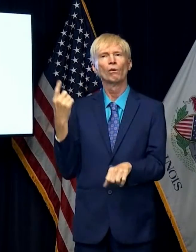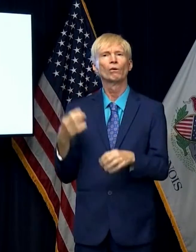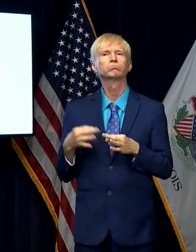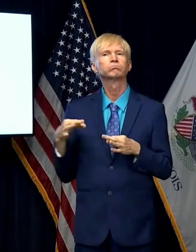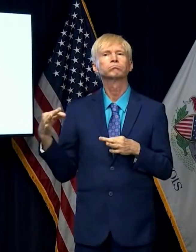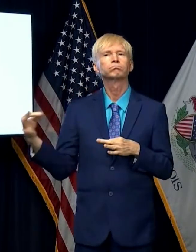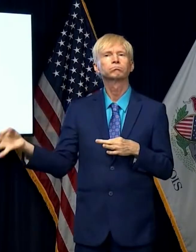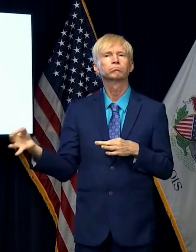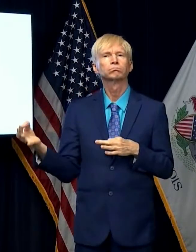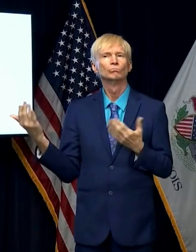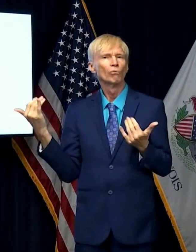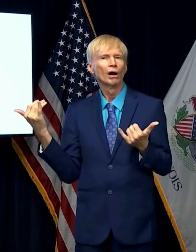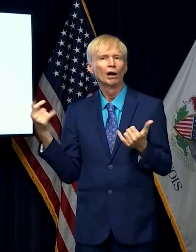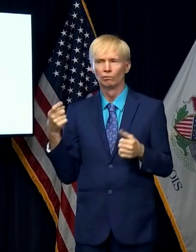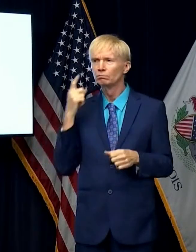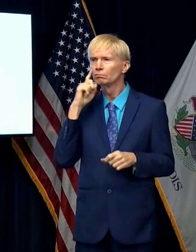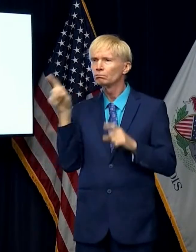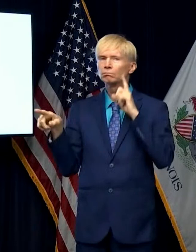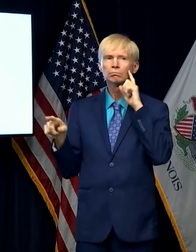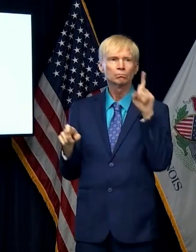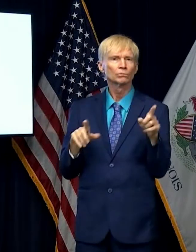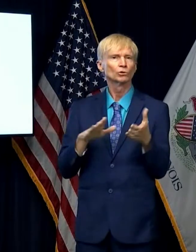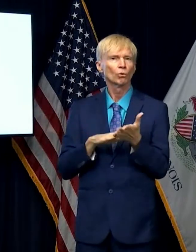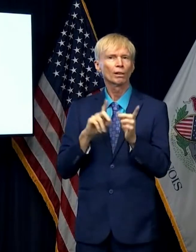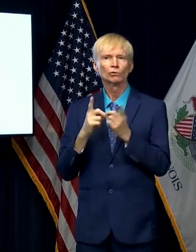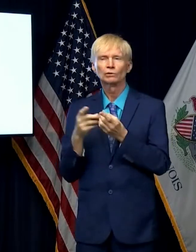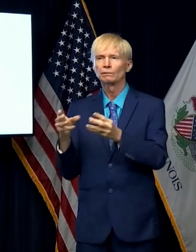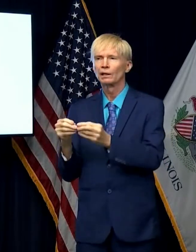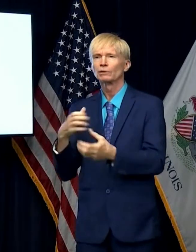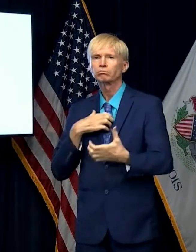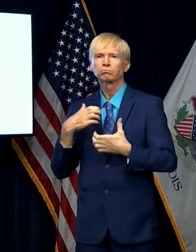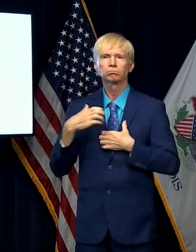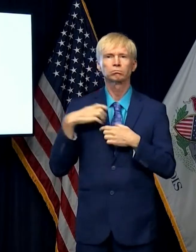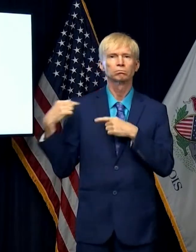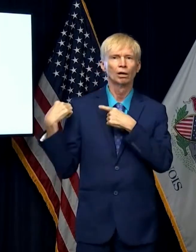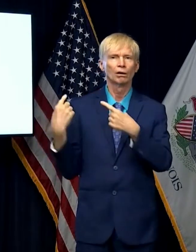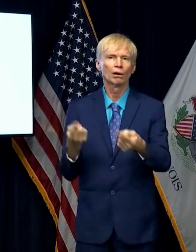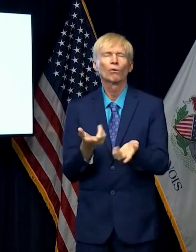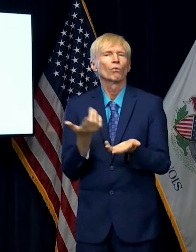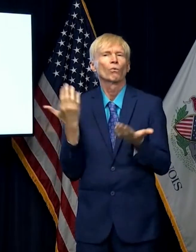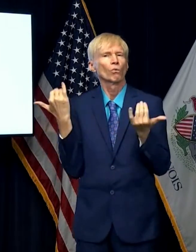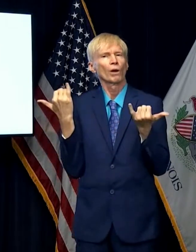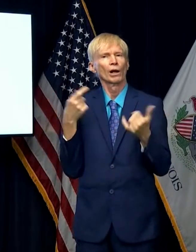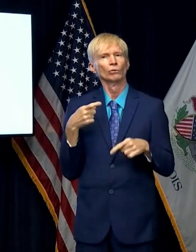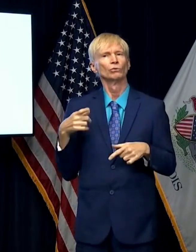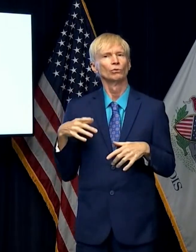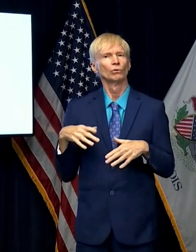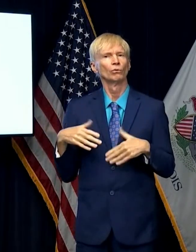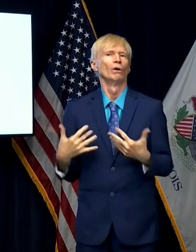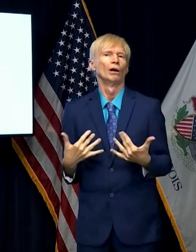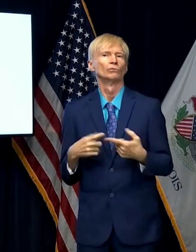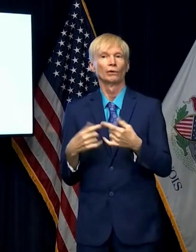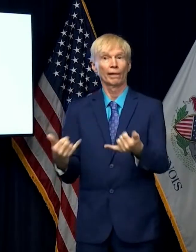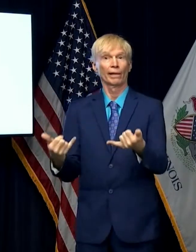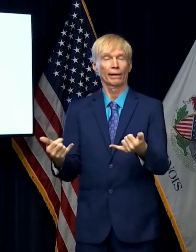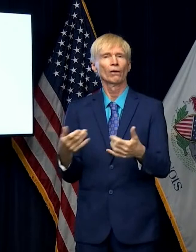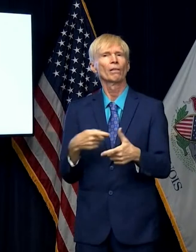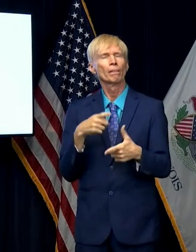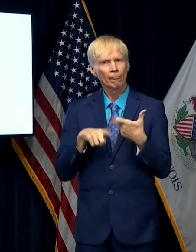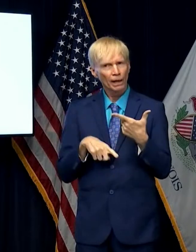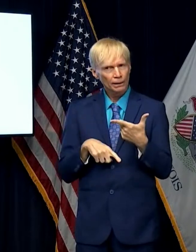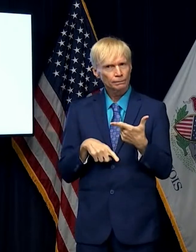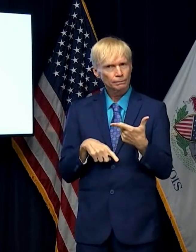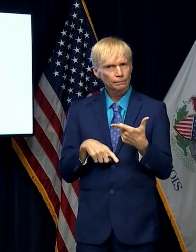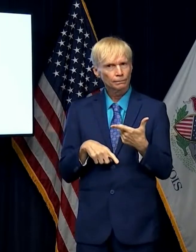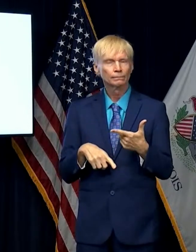seen the problems that have gone on in school district meetings, so they're wondering what's taking so long. And others apparently are